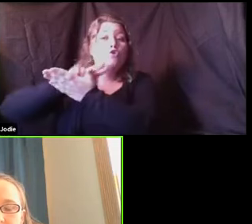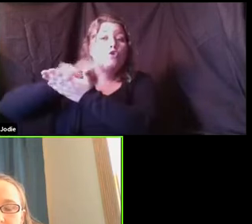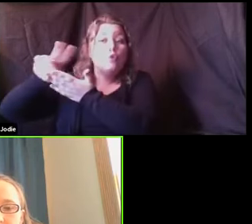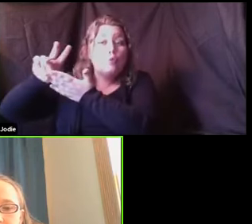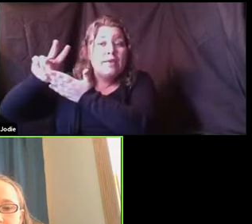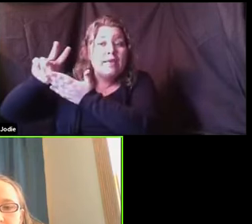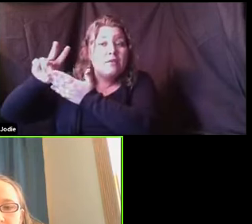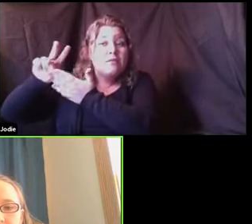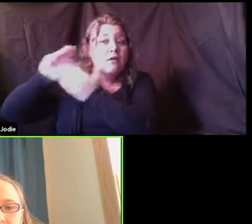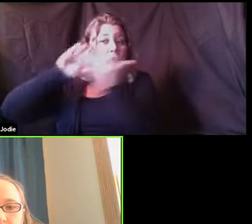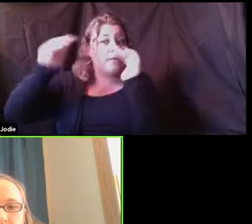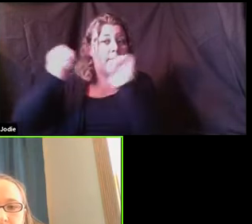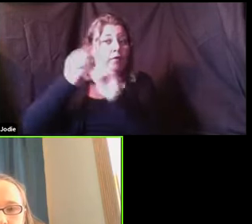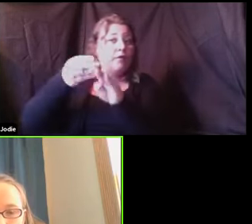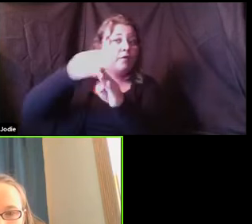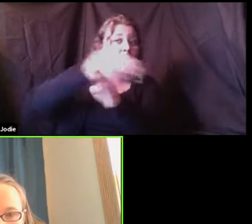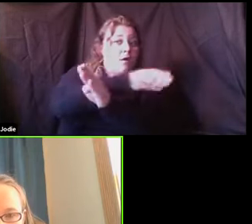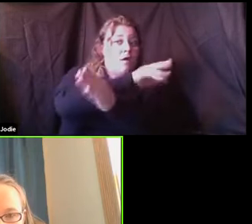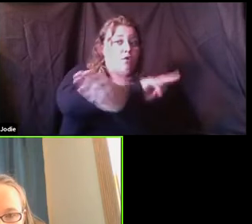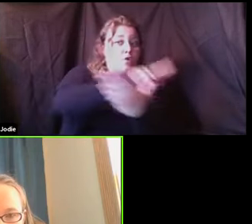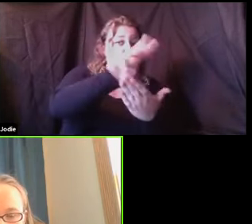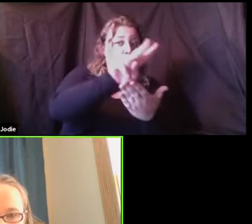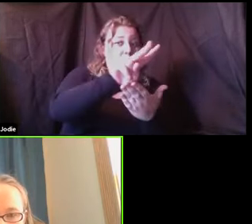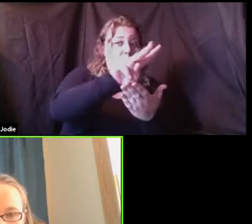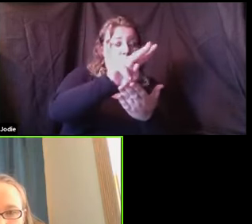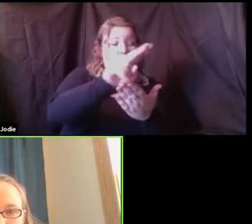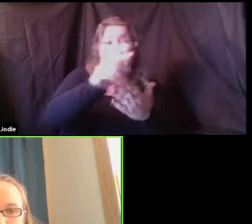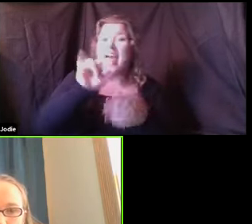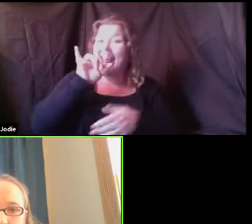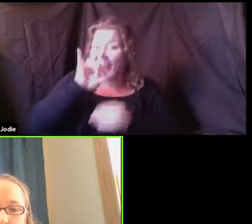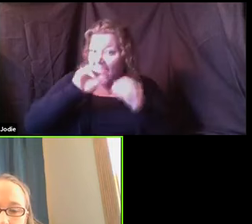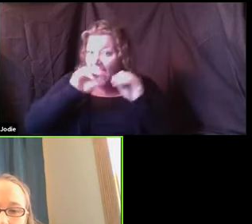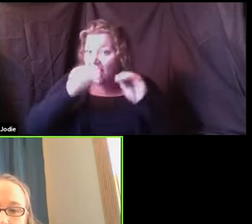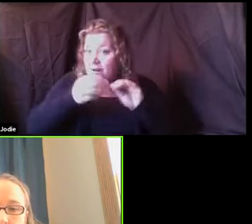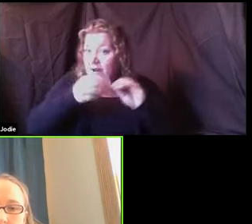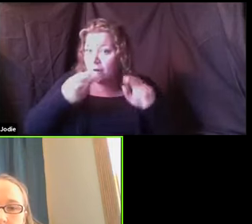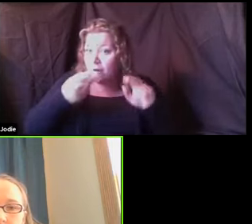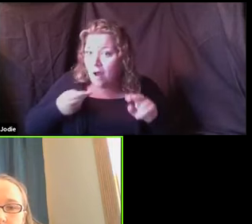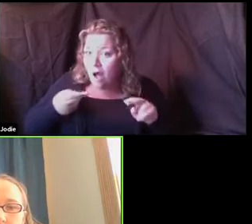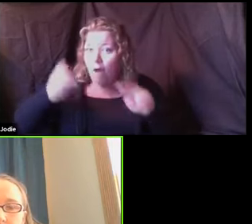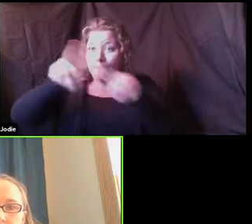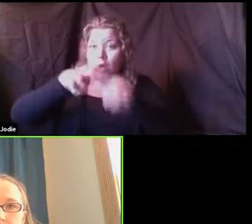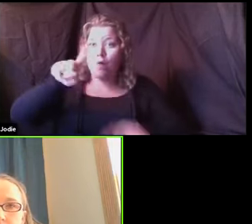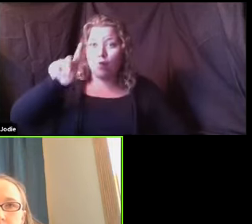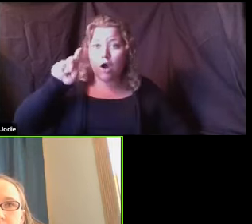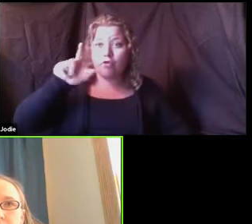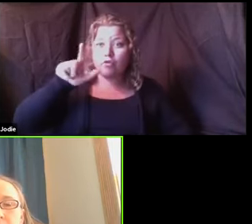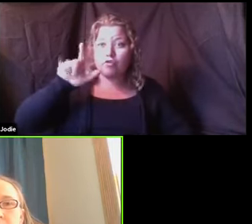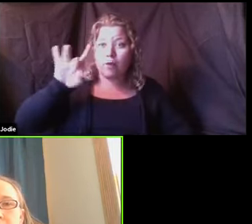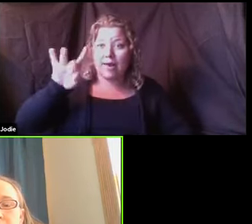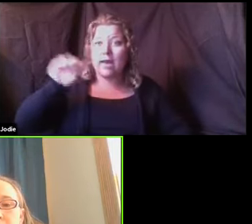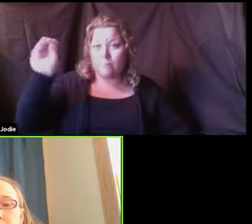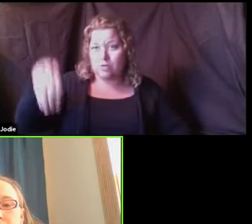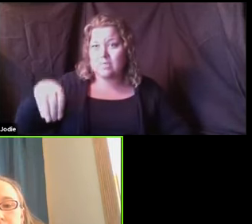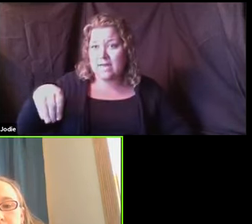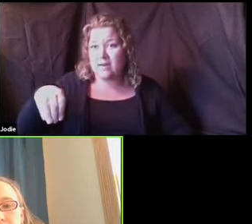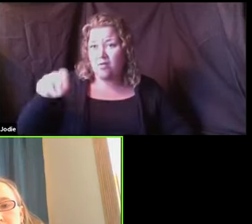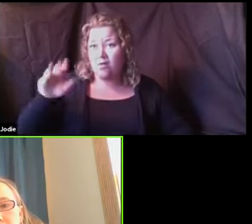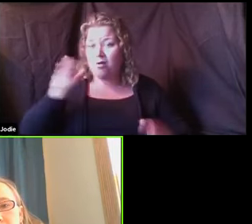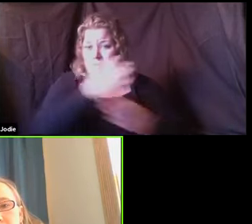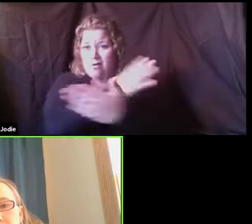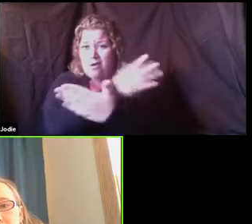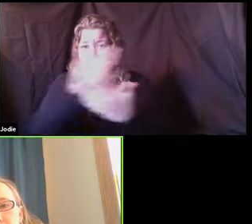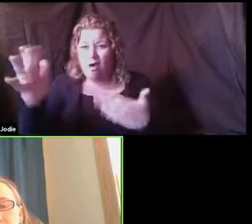that. And that has increased by 128% over that 4-week period. We do think about the new